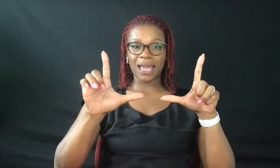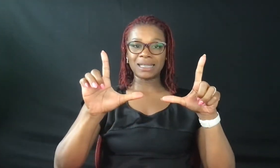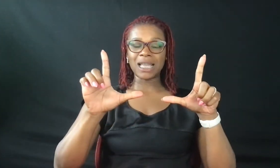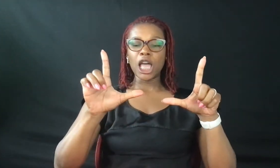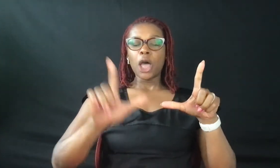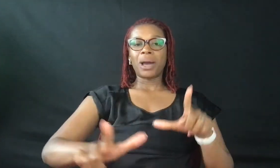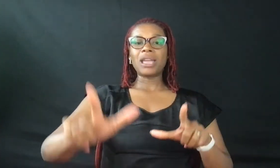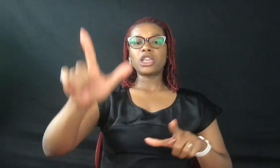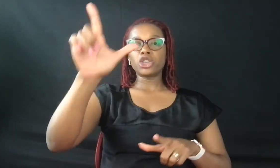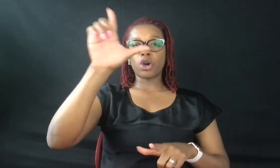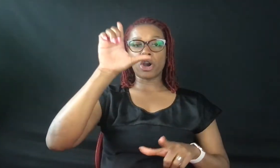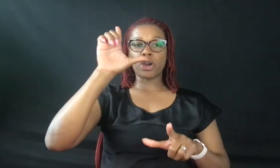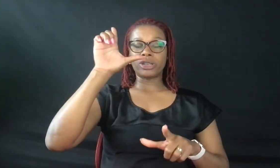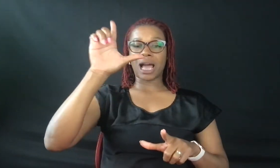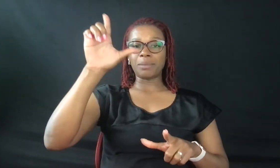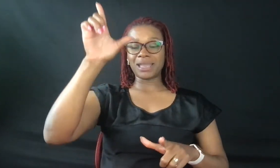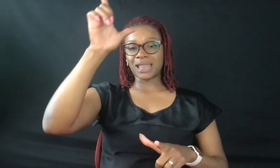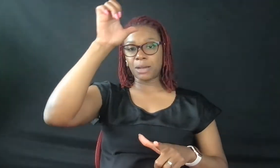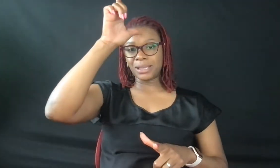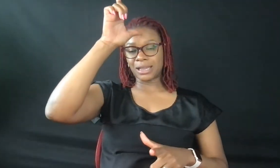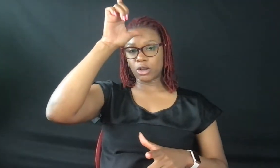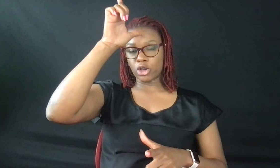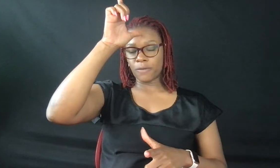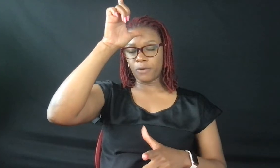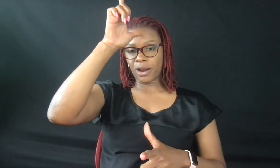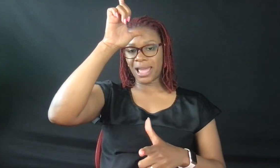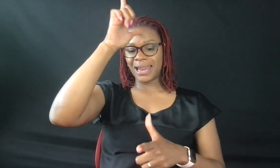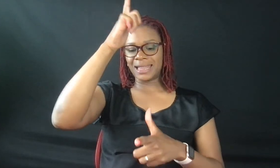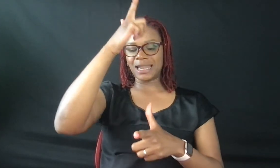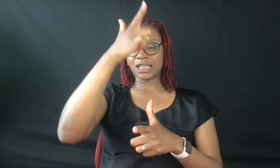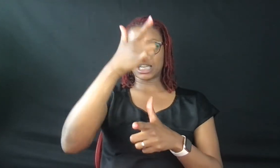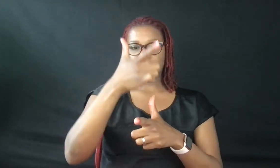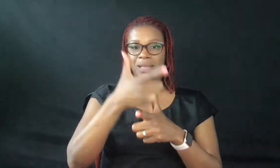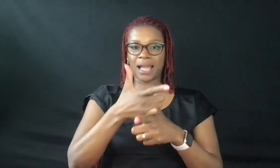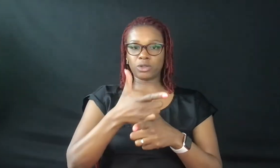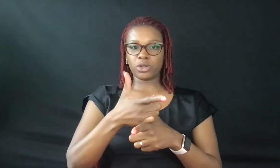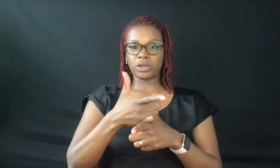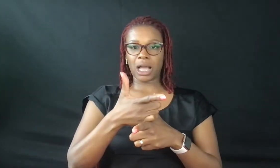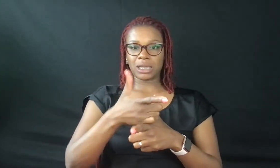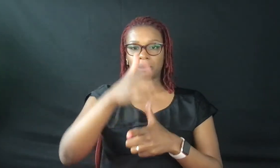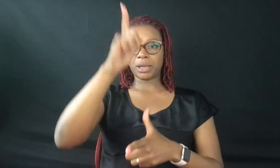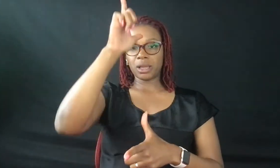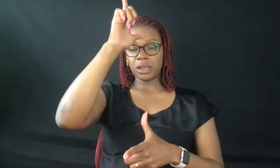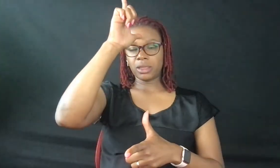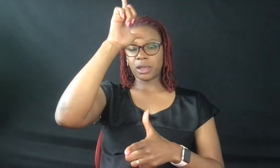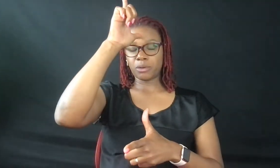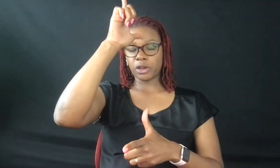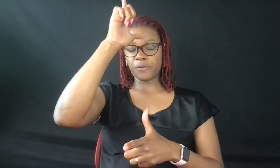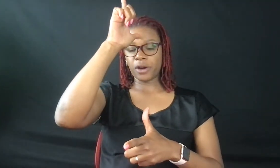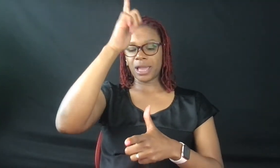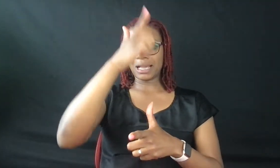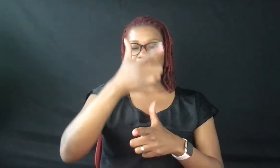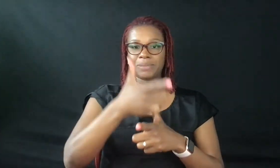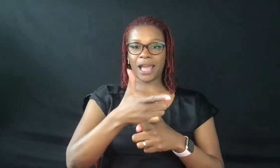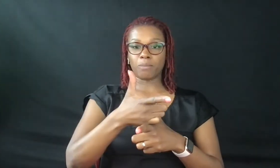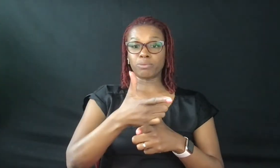hands, but your dominant thumb is going to go on your forehead, and then it's going to come down to your non-dominant. Thumb on your forehead, come down,